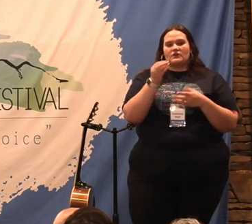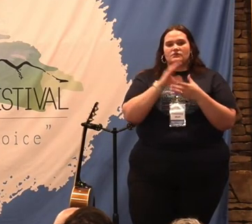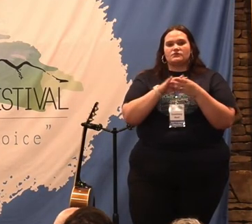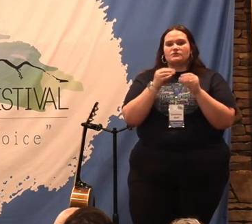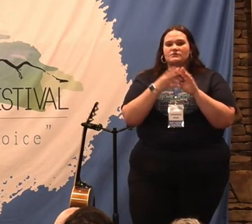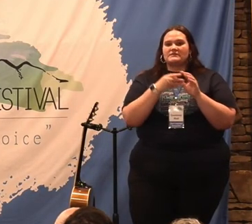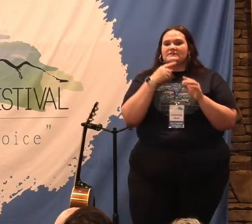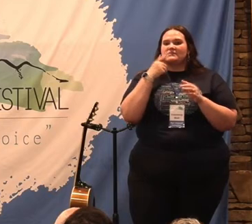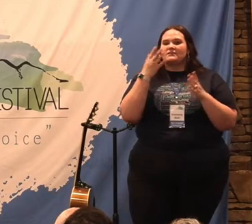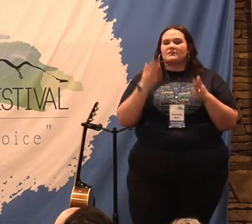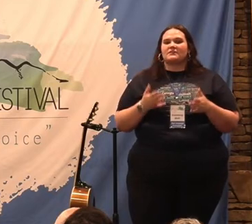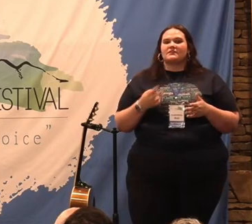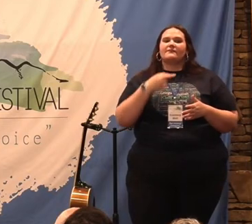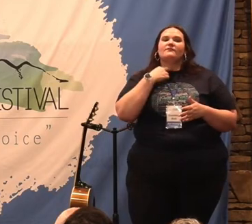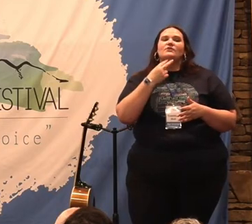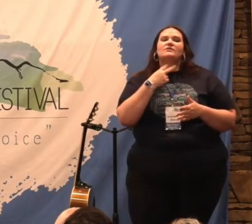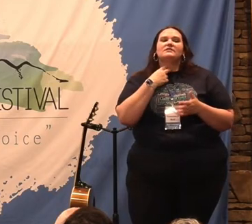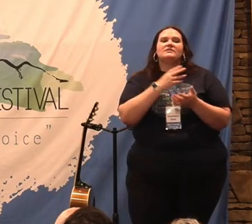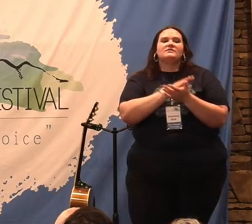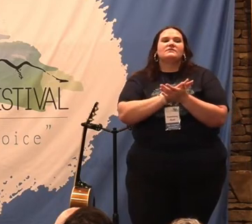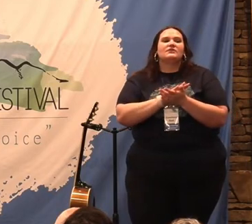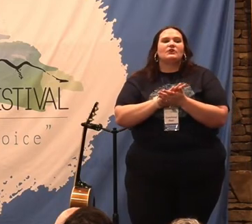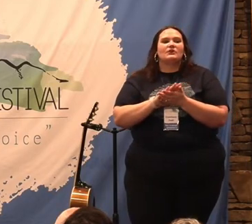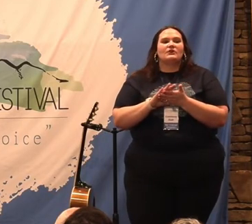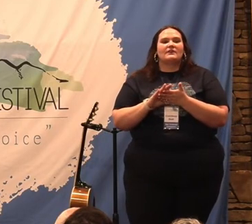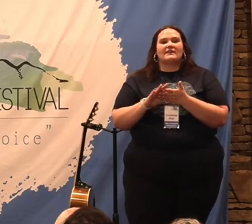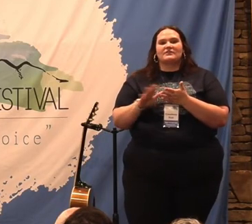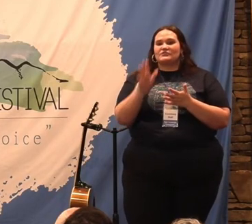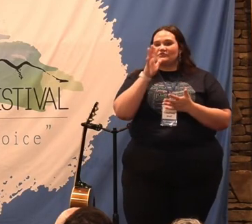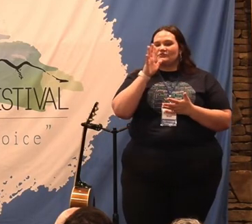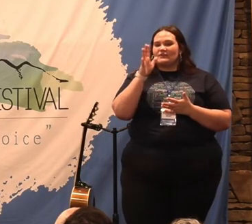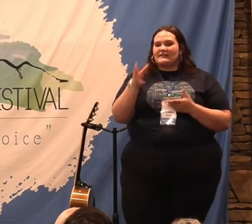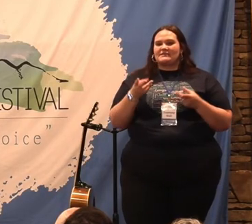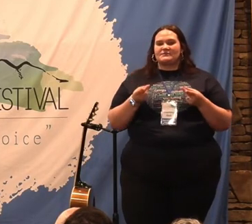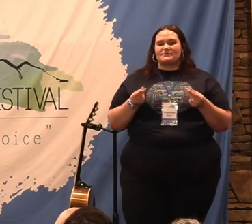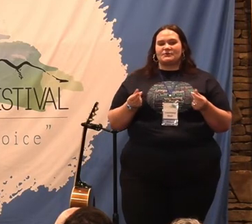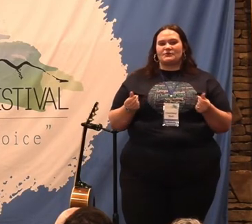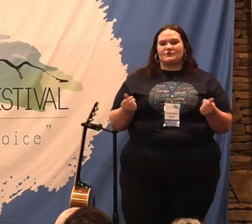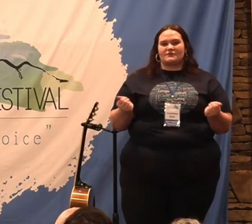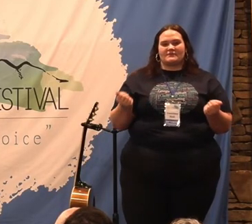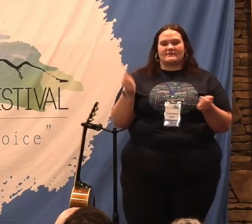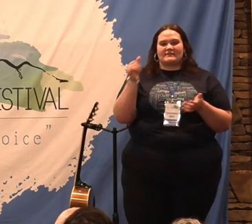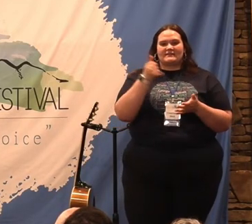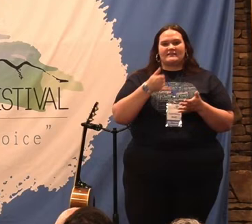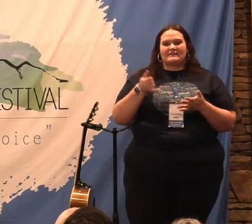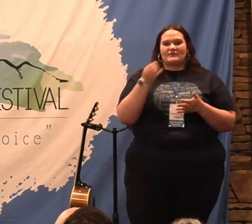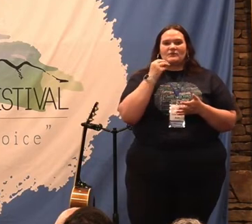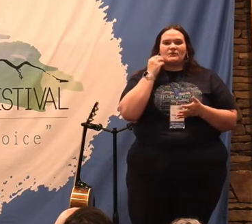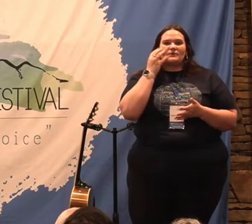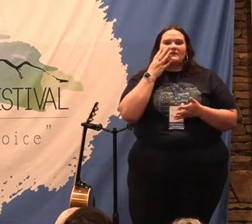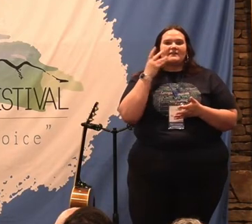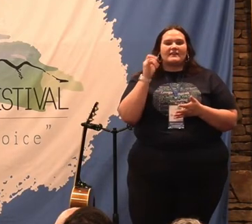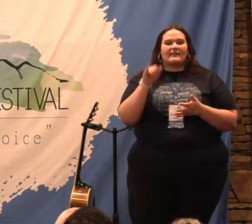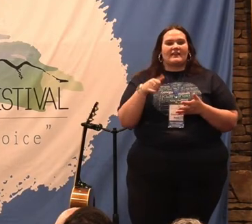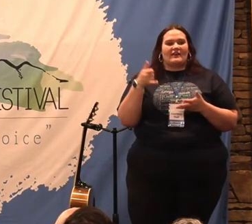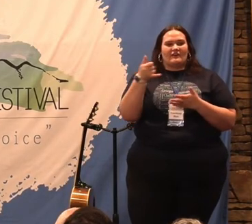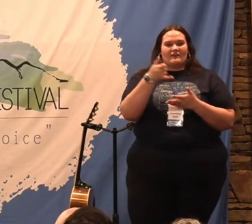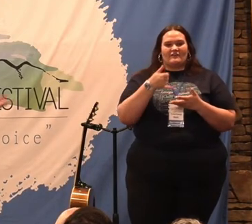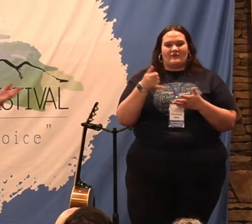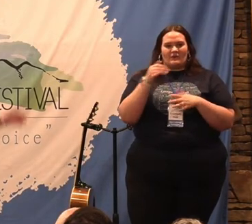as smooth as your granny's gravy and as warm as that gravy over biscuits on a cold winter